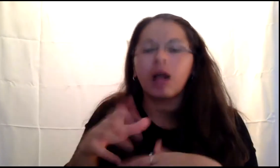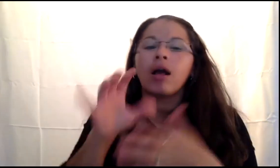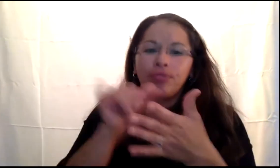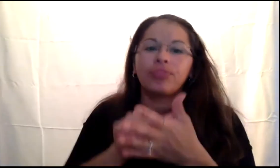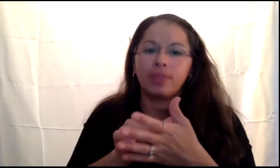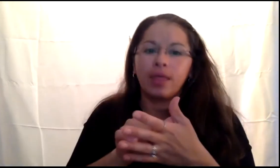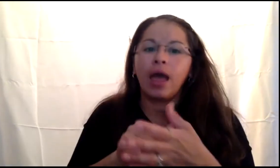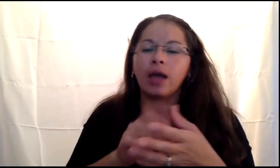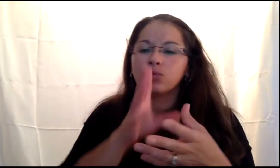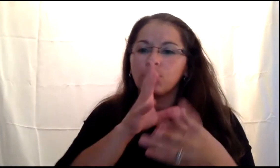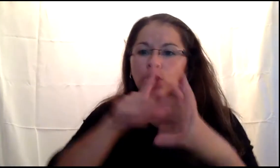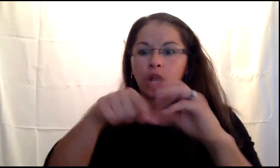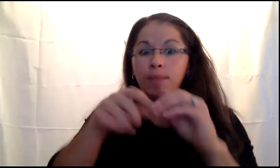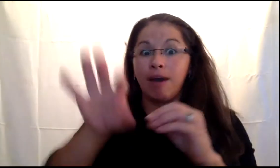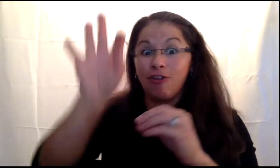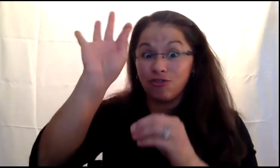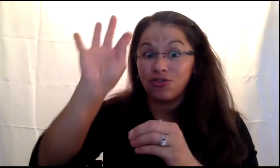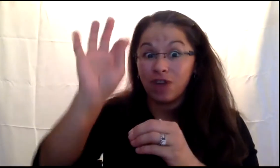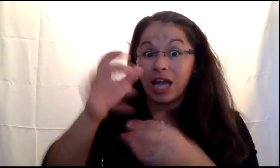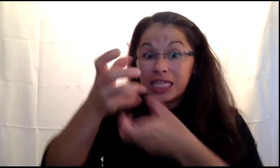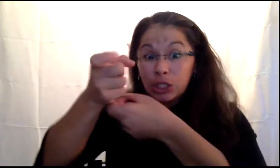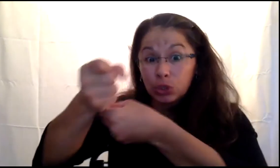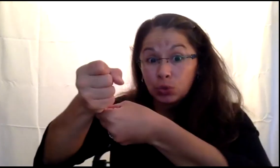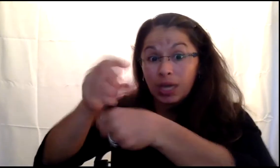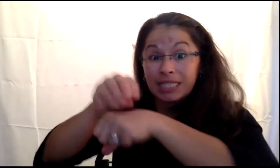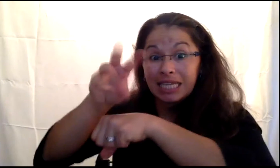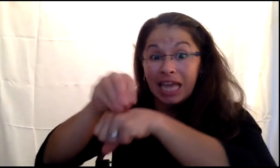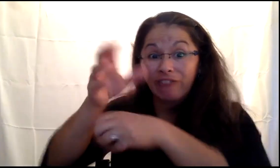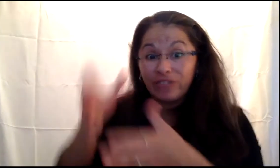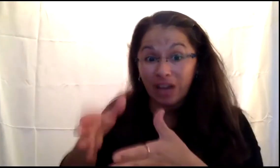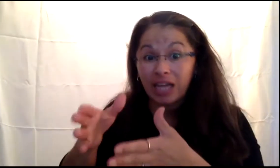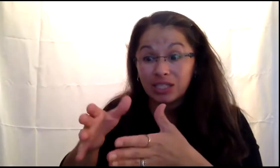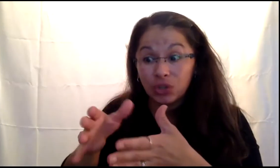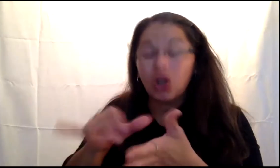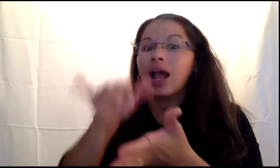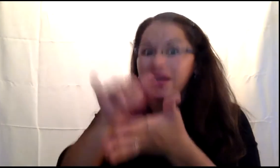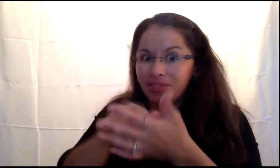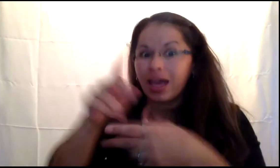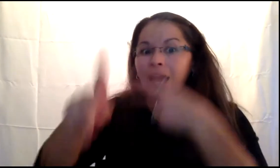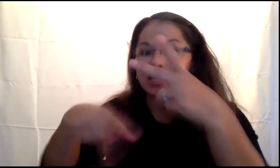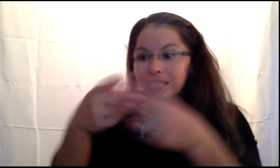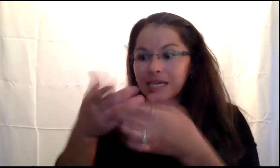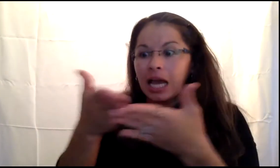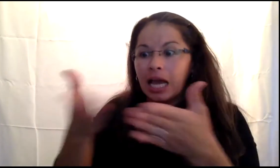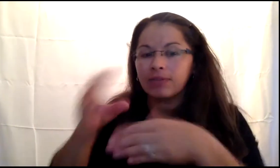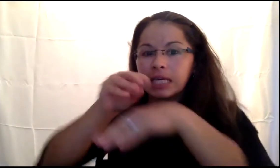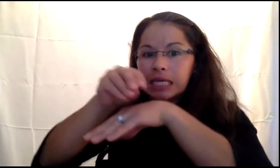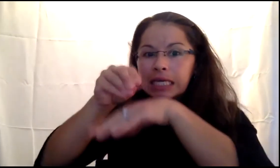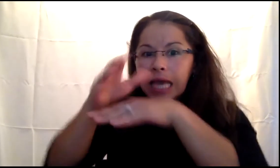about finding a trusted advisor, those are the kinds of things that a counselor, a teacher, a community advocate,